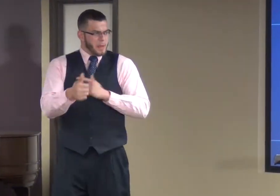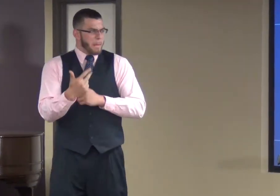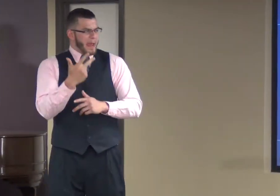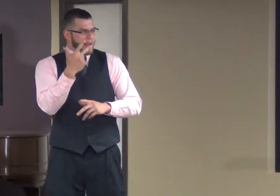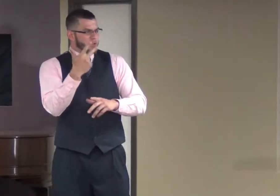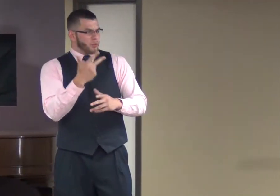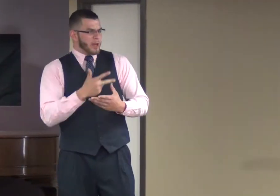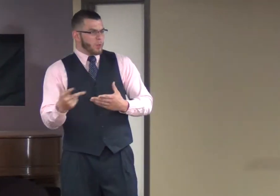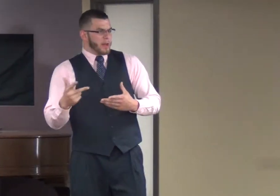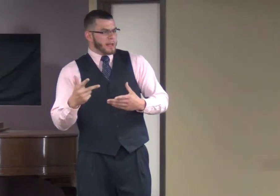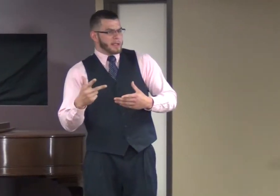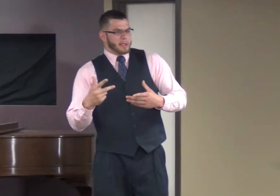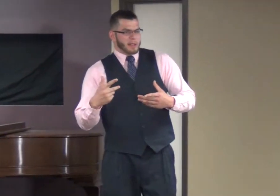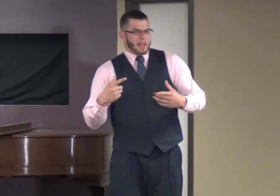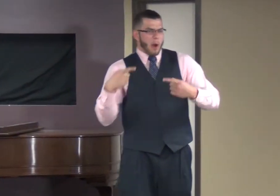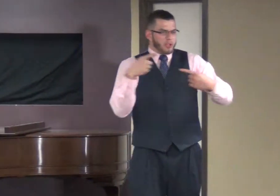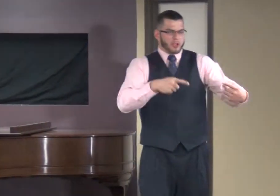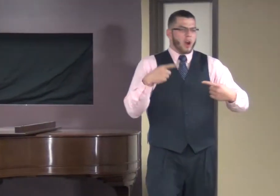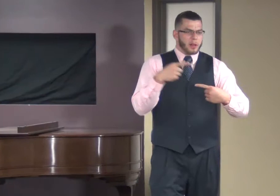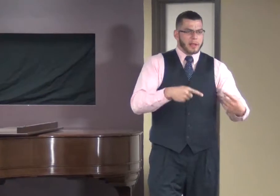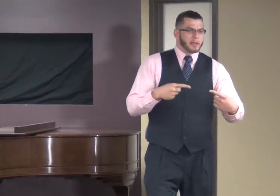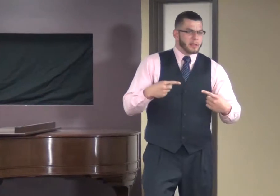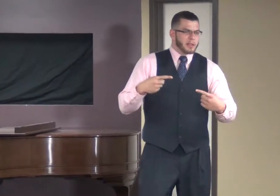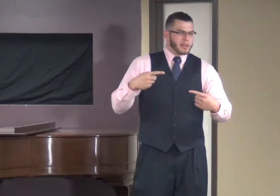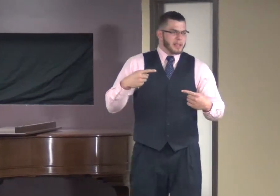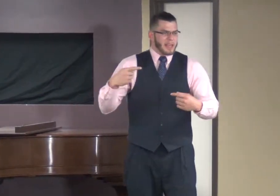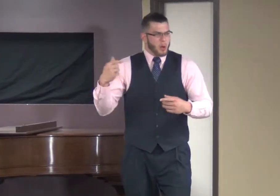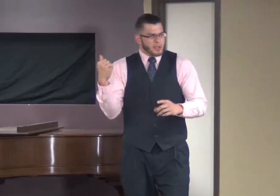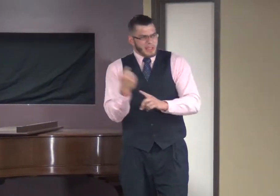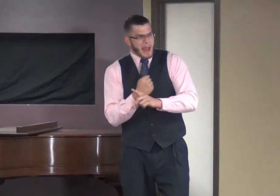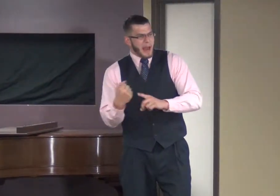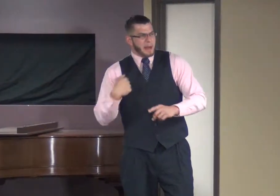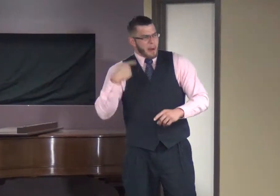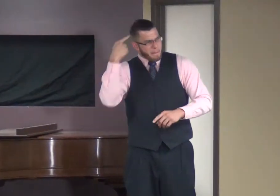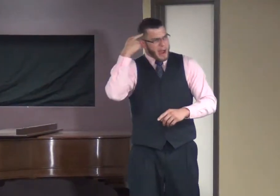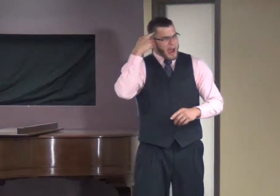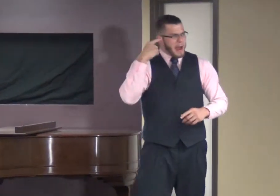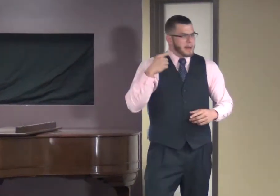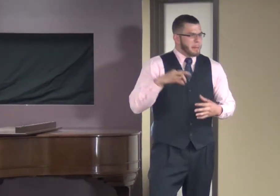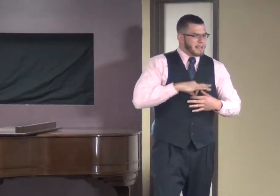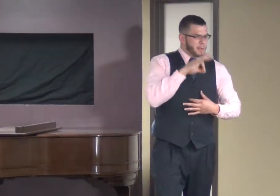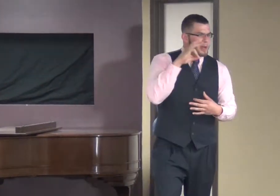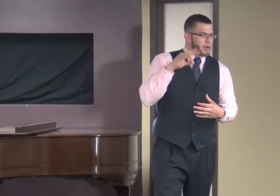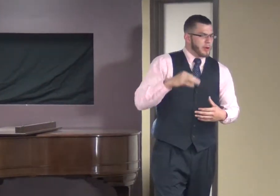The past 3 weeks, I was struggling. He was attacking my mind, my spirit.